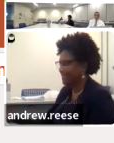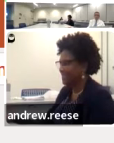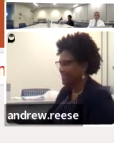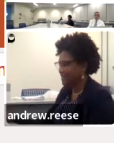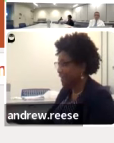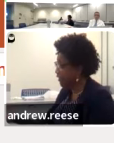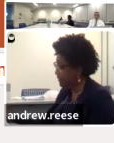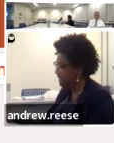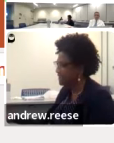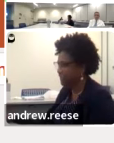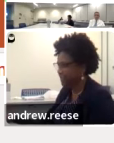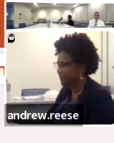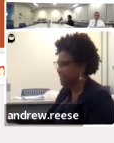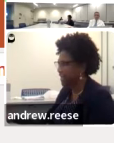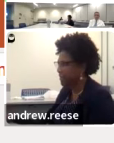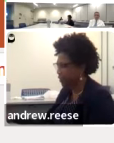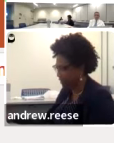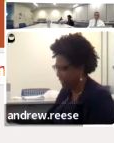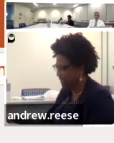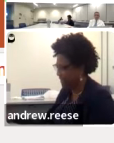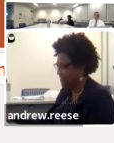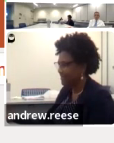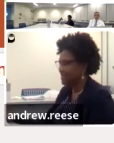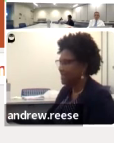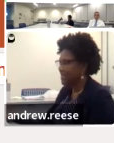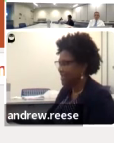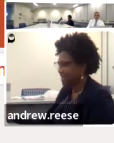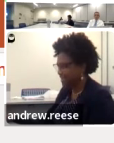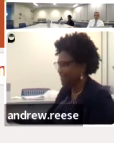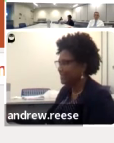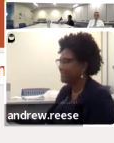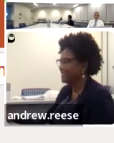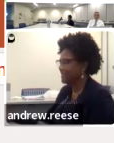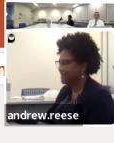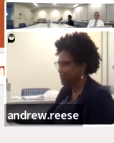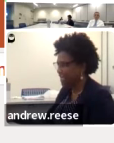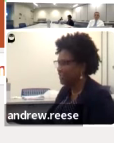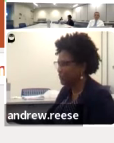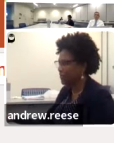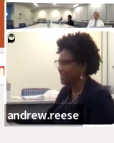integrated, a competitive integrated employment, and making sure